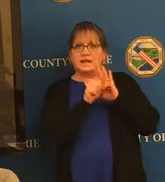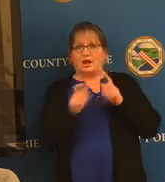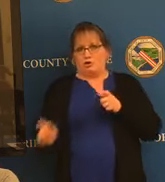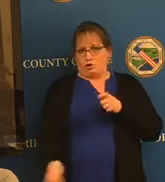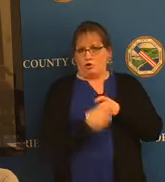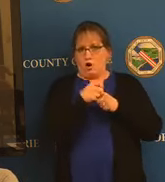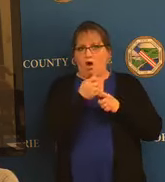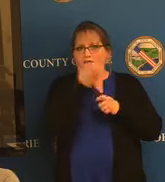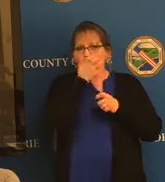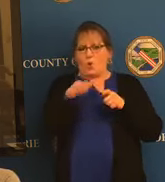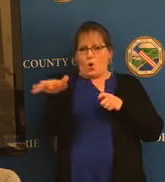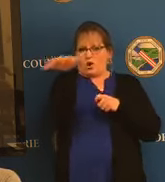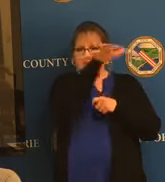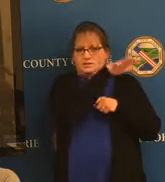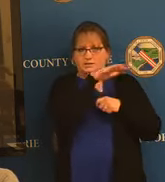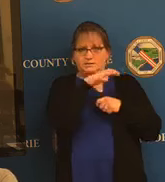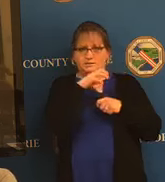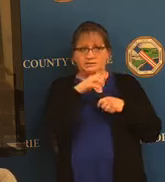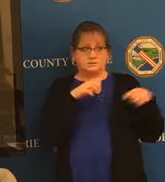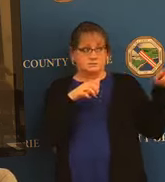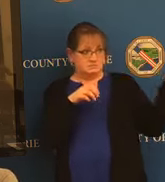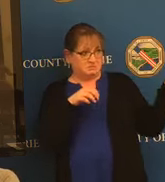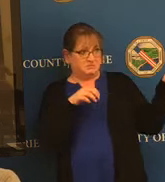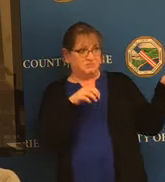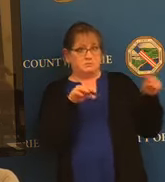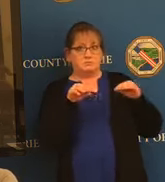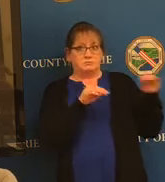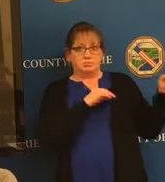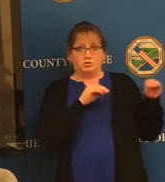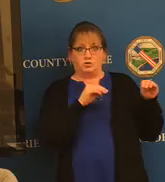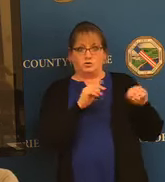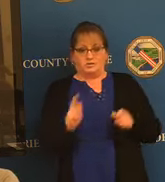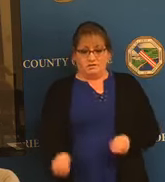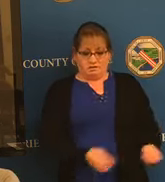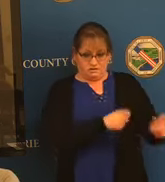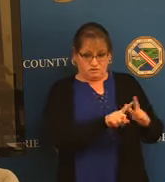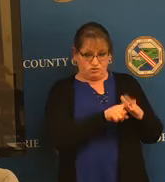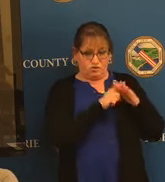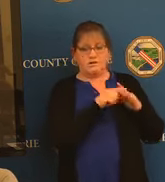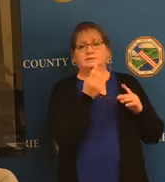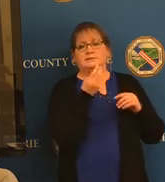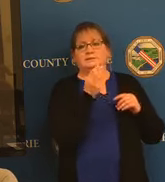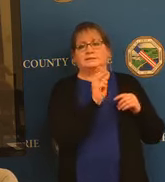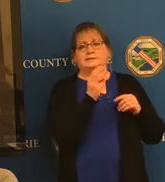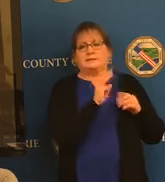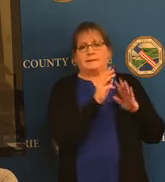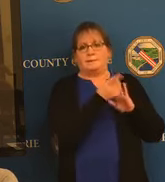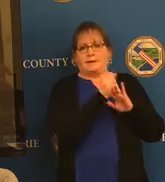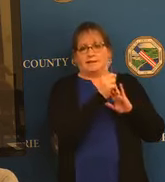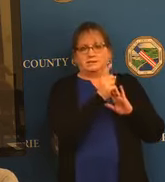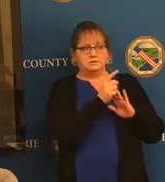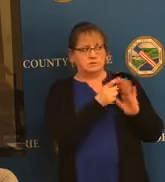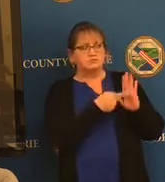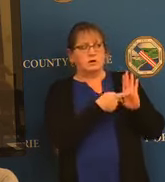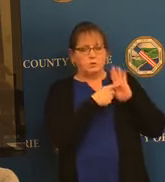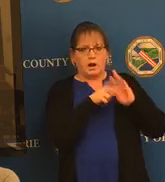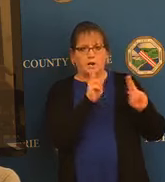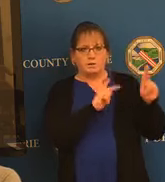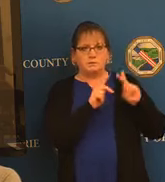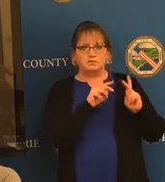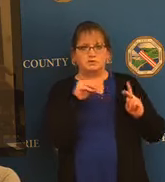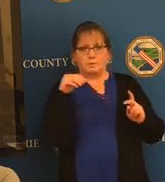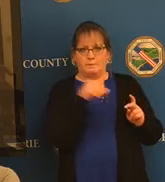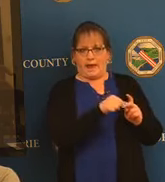not in Western New York but in downstate, have moved their tee times to every 16 minutes. They're requiring people to pay for